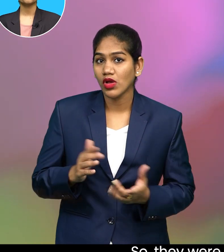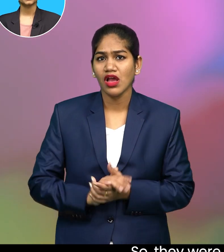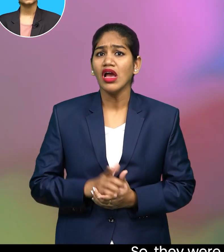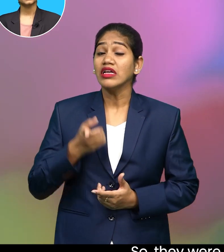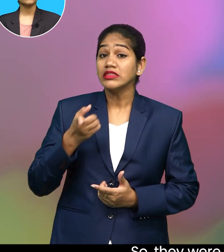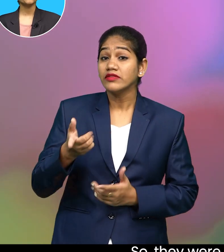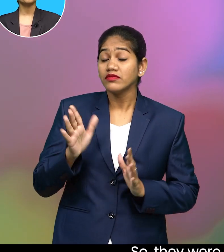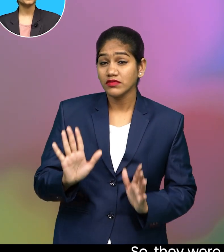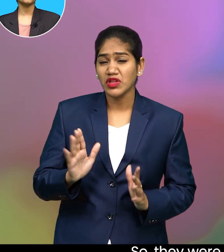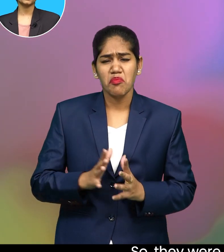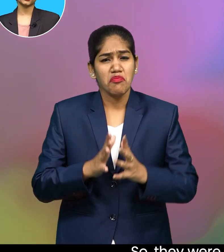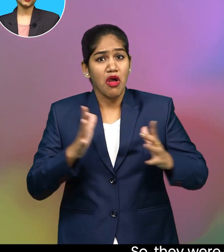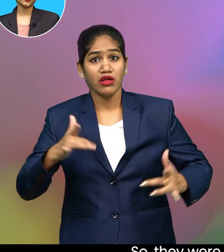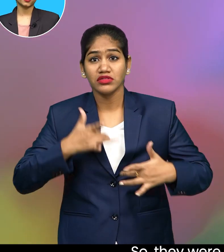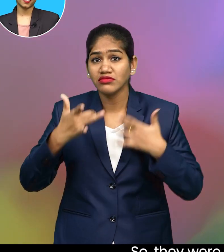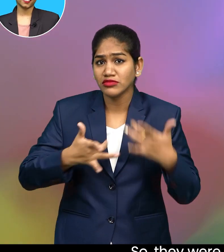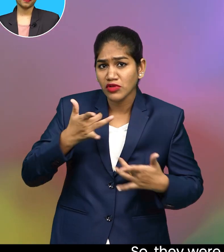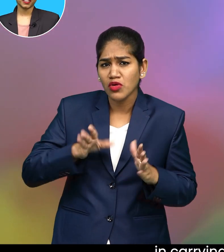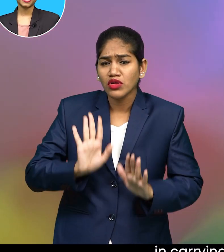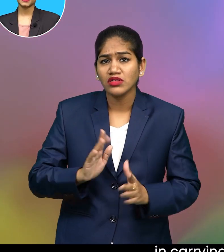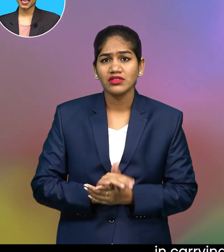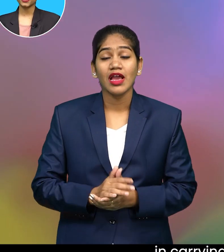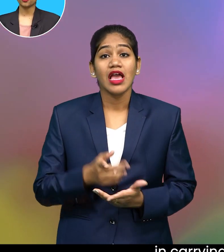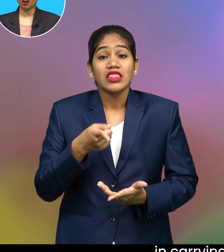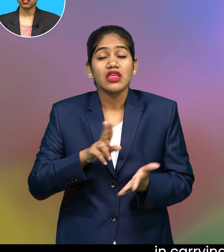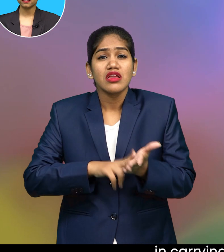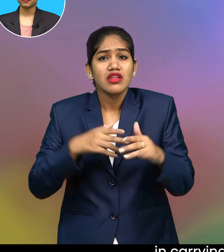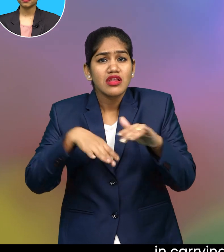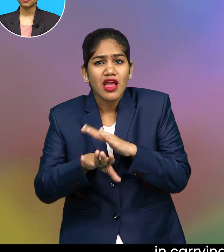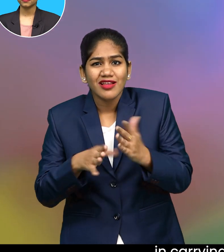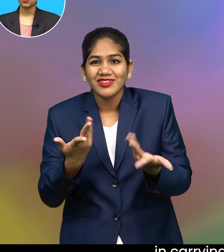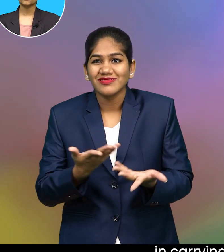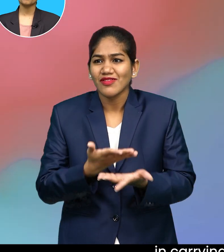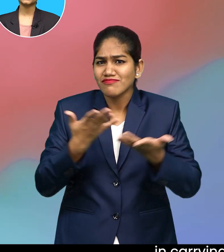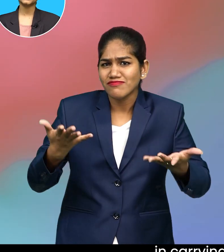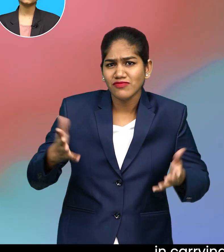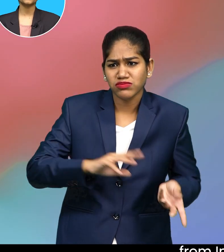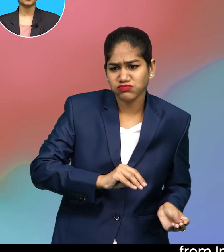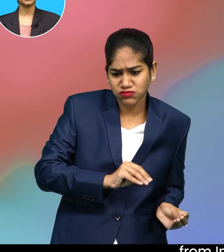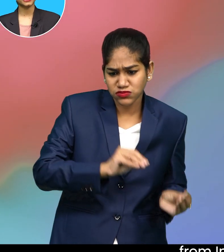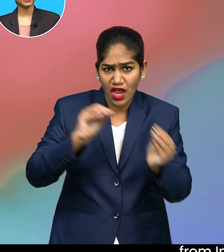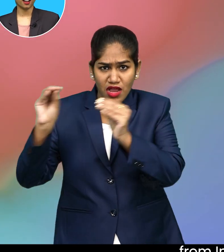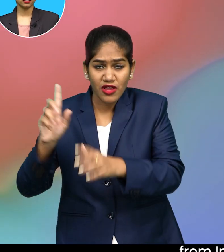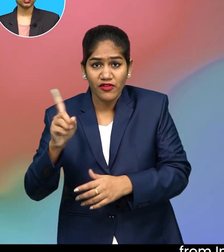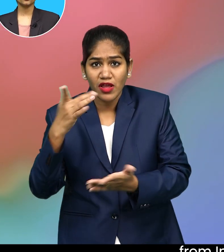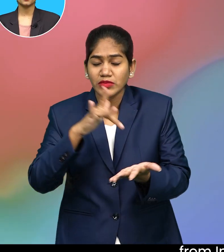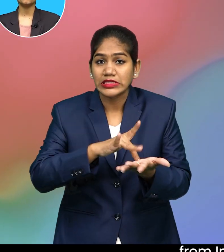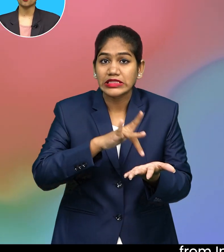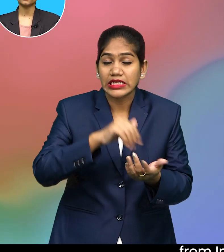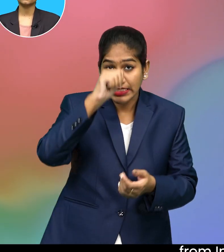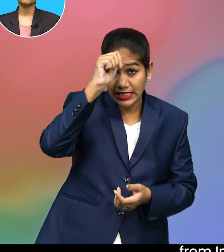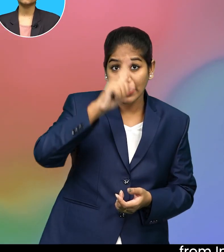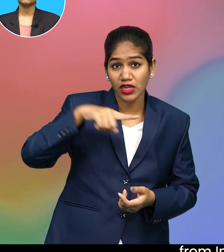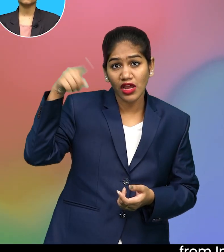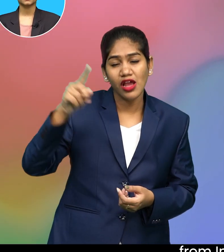So, they were very much interested in carrying on raw materials from India to